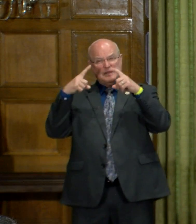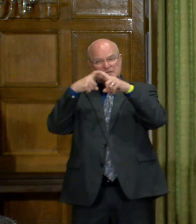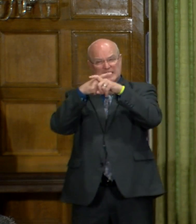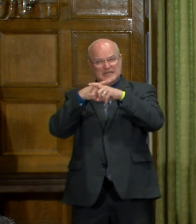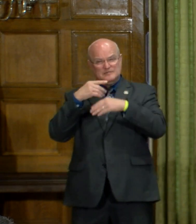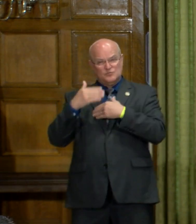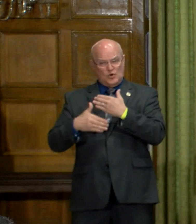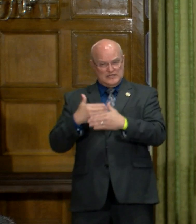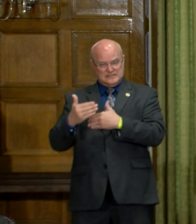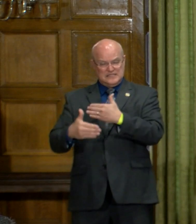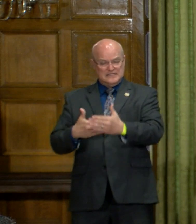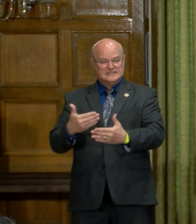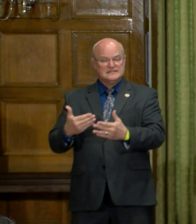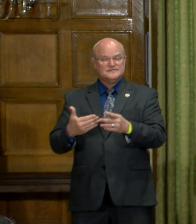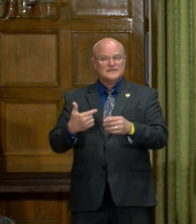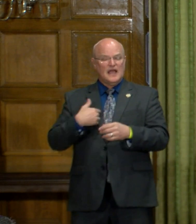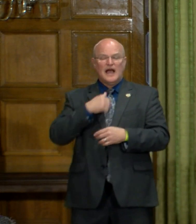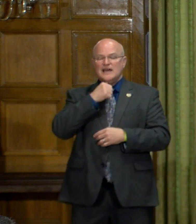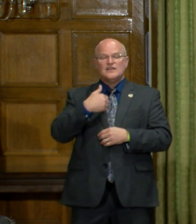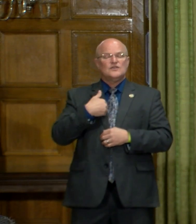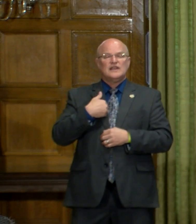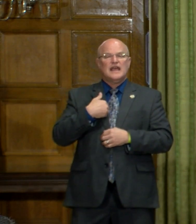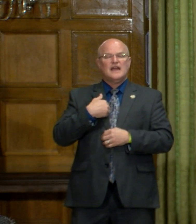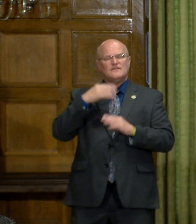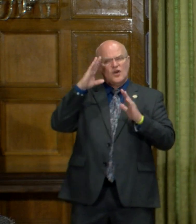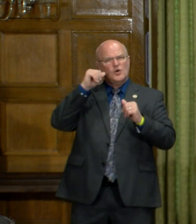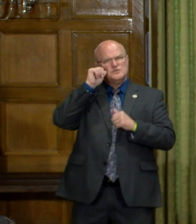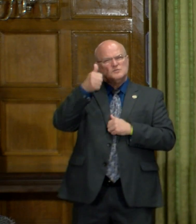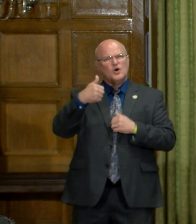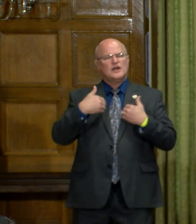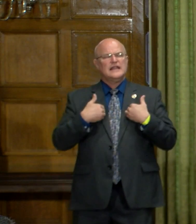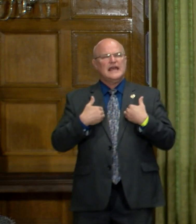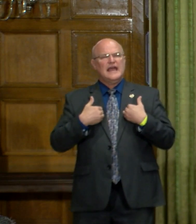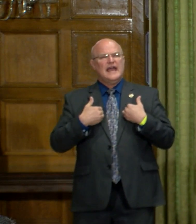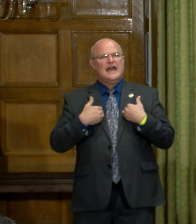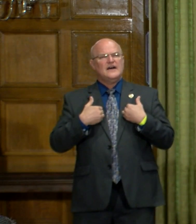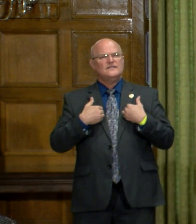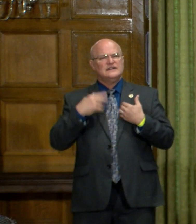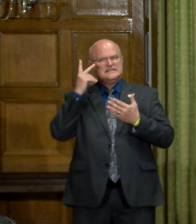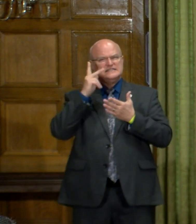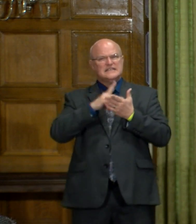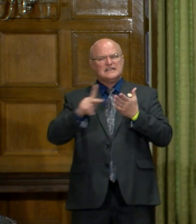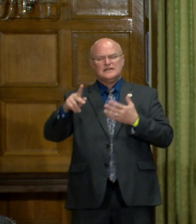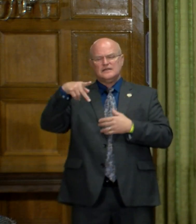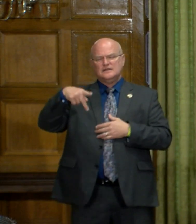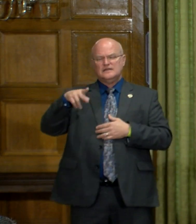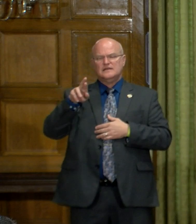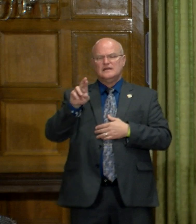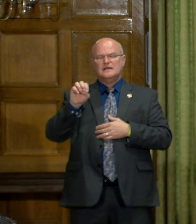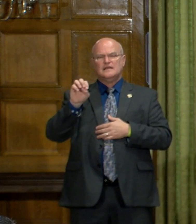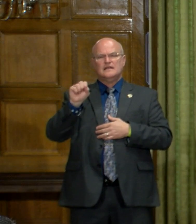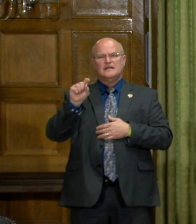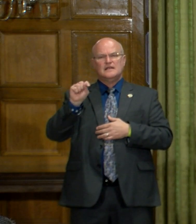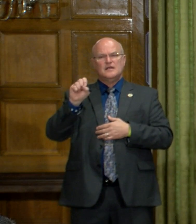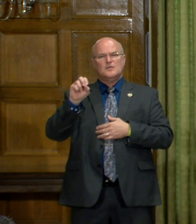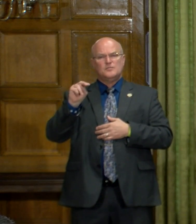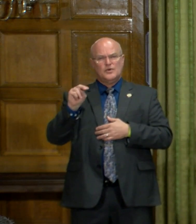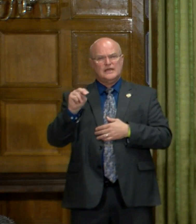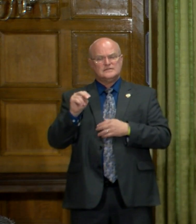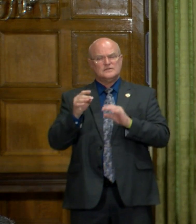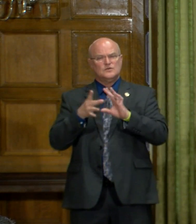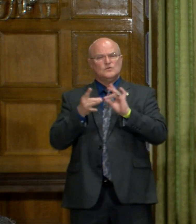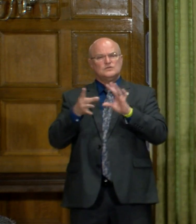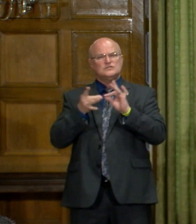complicated process. I hope tomorrow to have Secretary Preston here that will be able to speak more